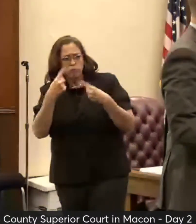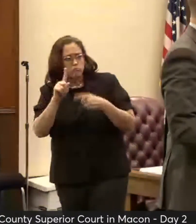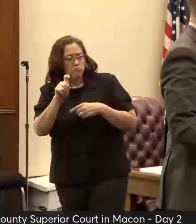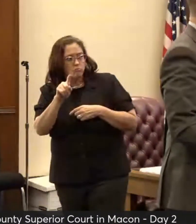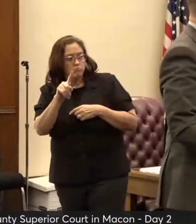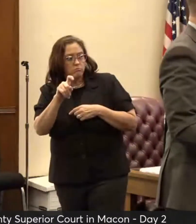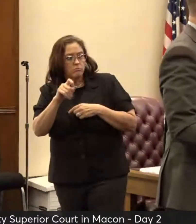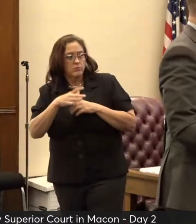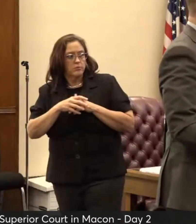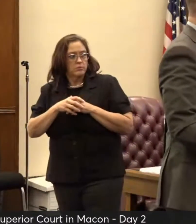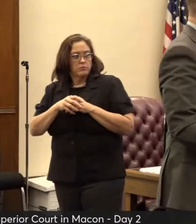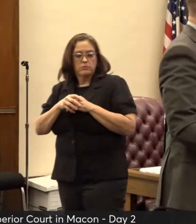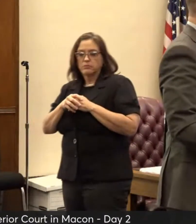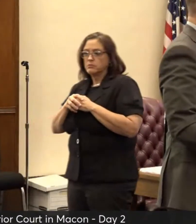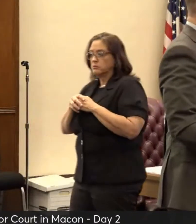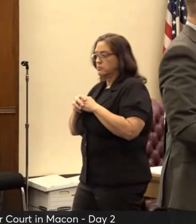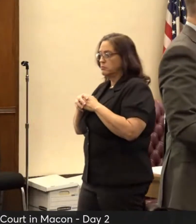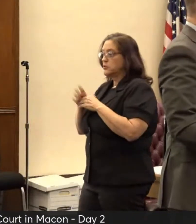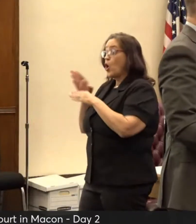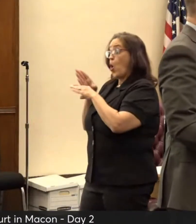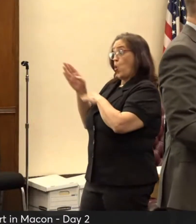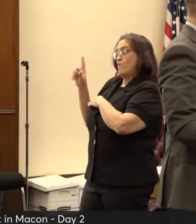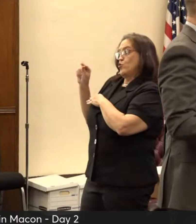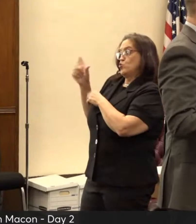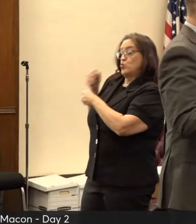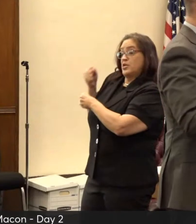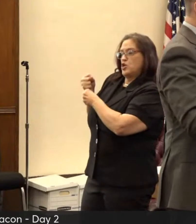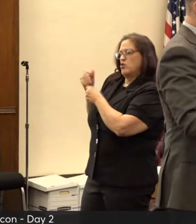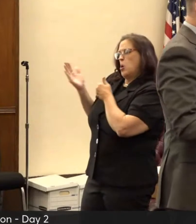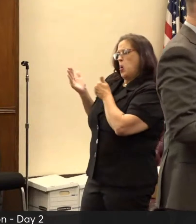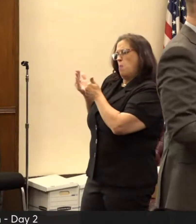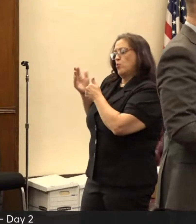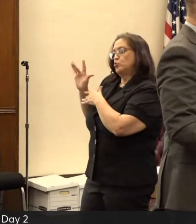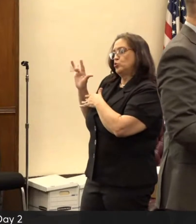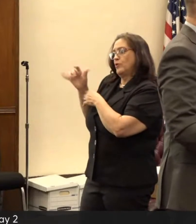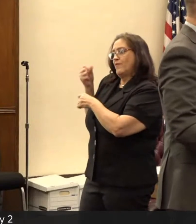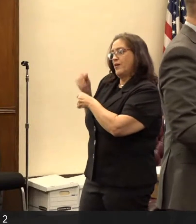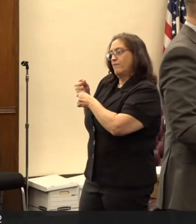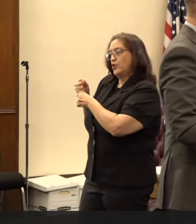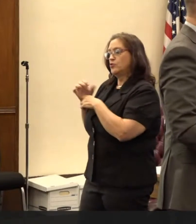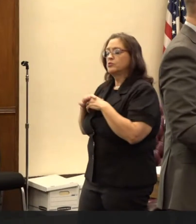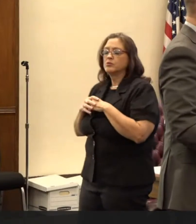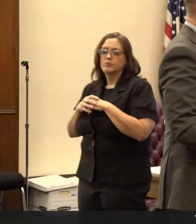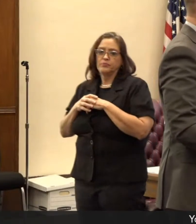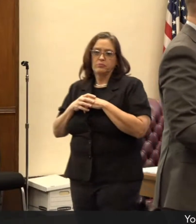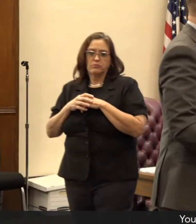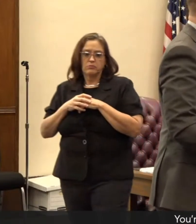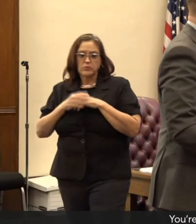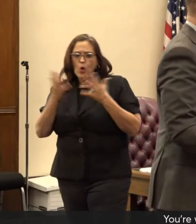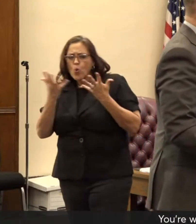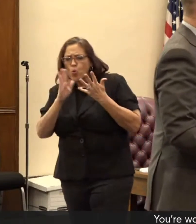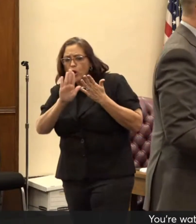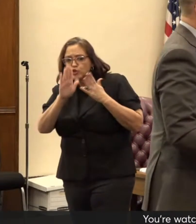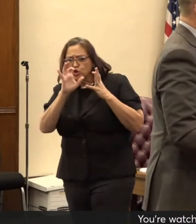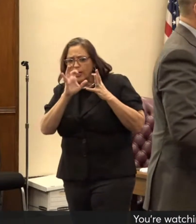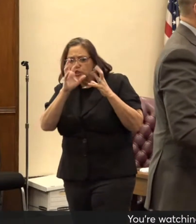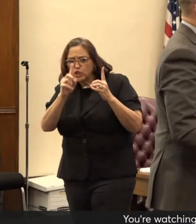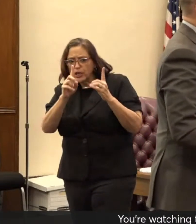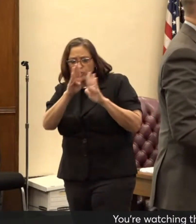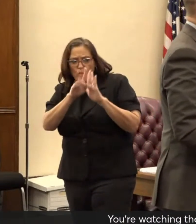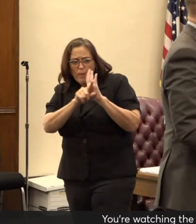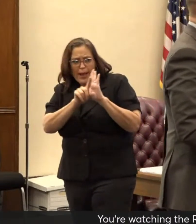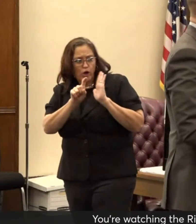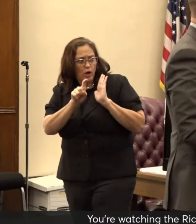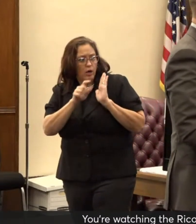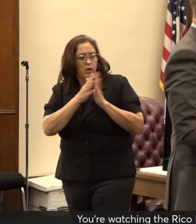Over 20 years, closer to 25 years now. And if you could please, what is your educational background? Okay, I